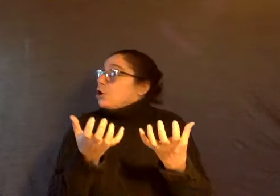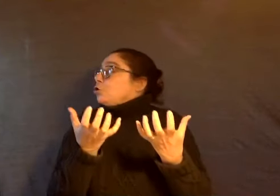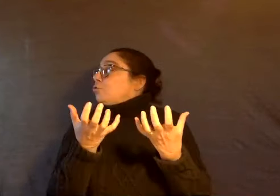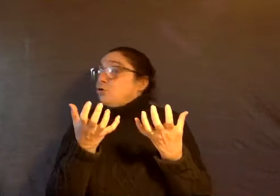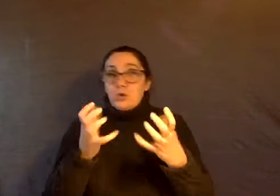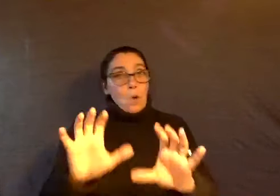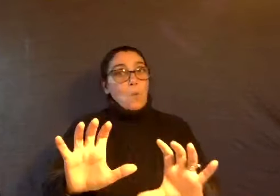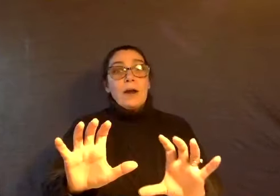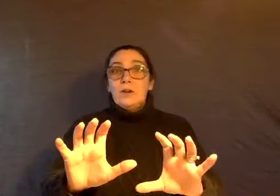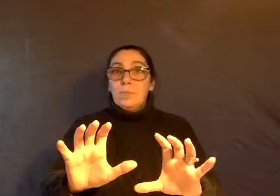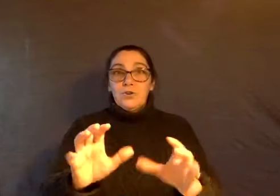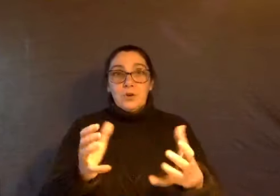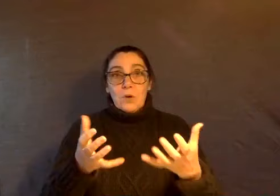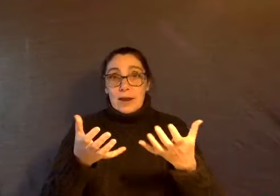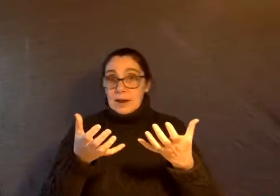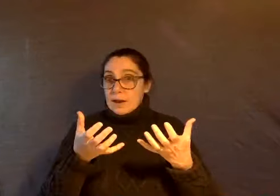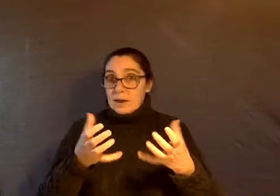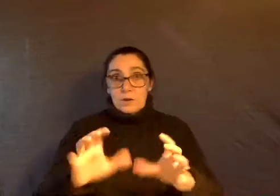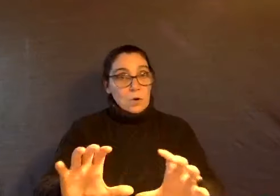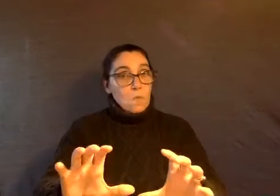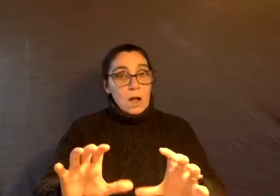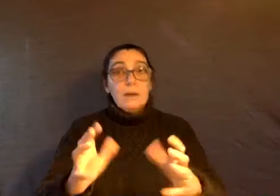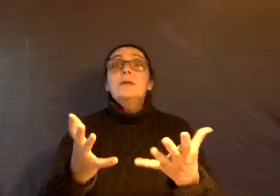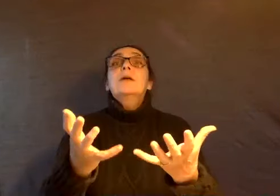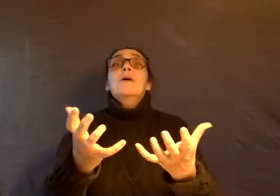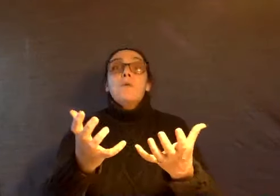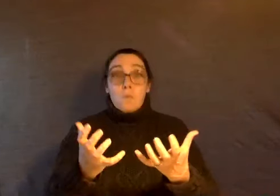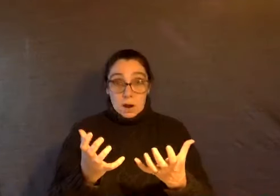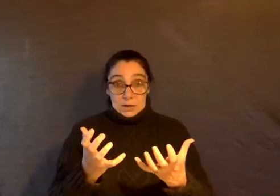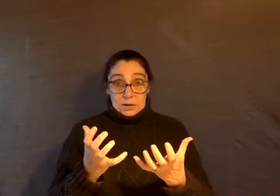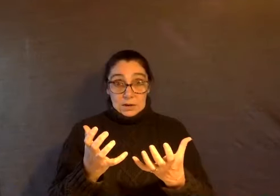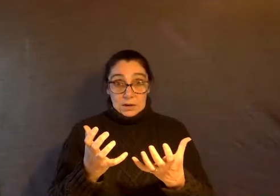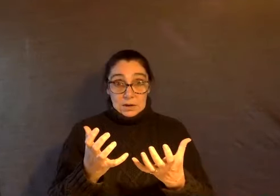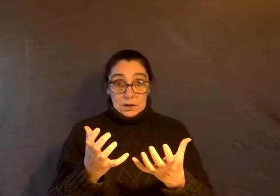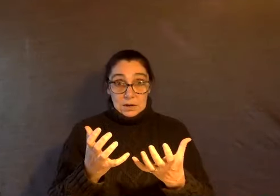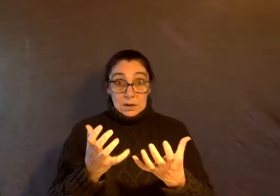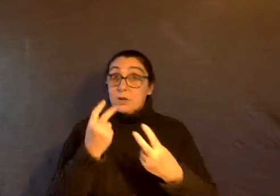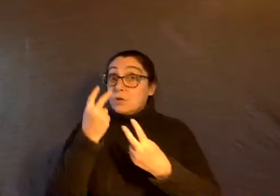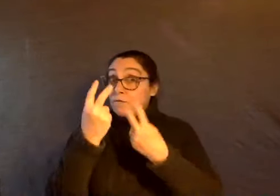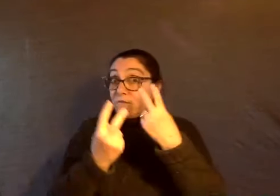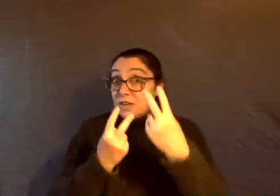You don't want it, you push it away. Don't want, want. So